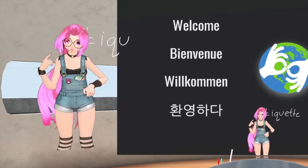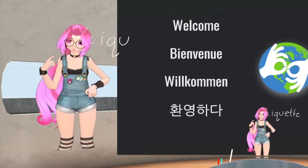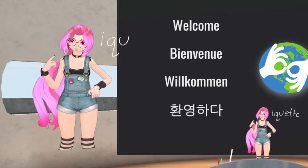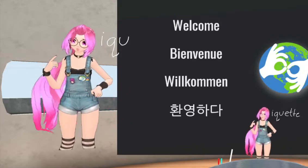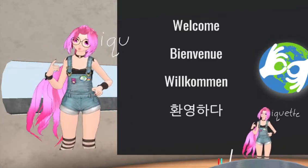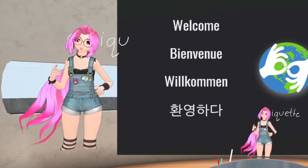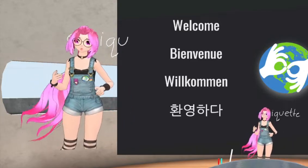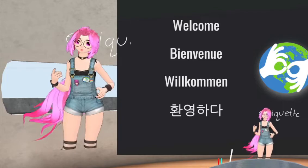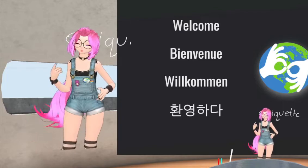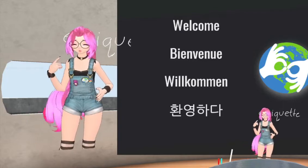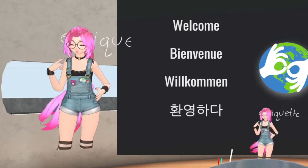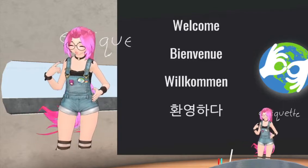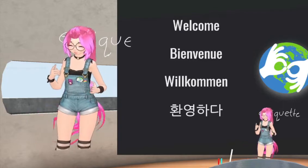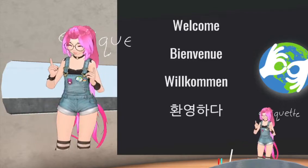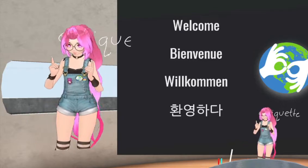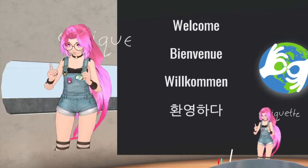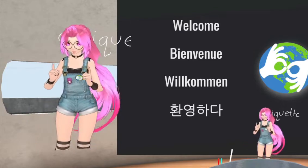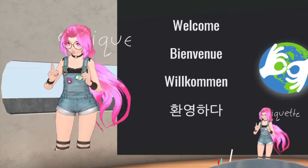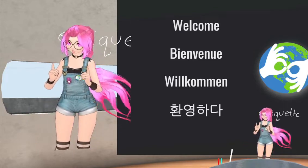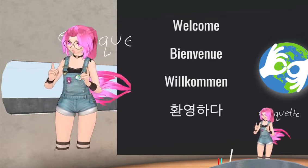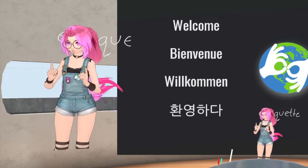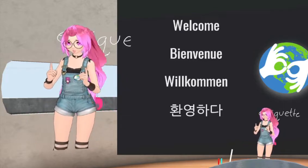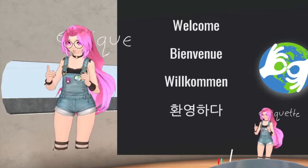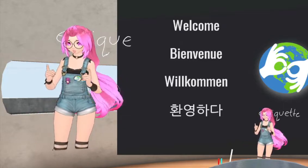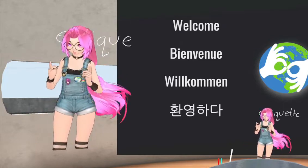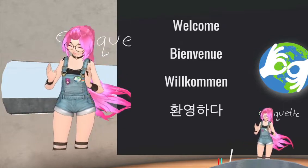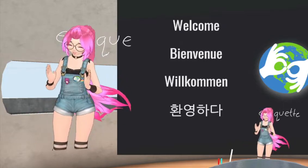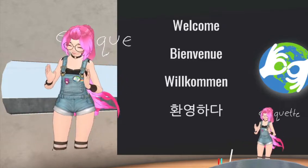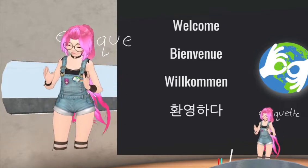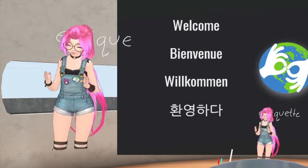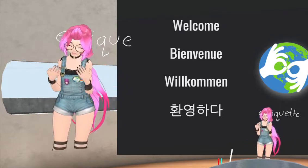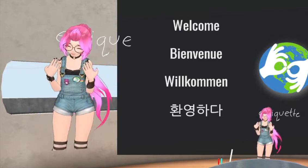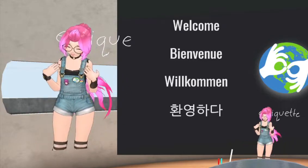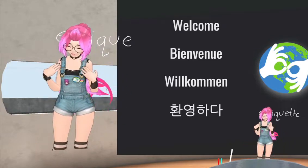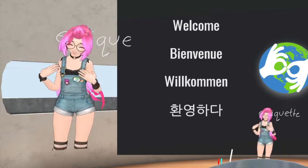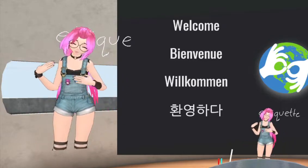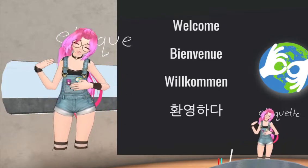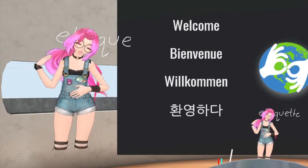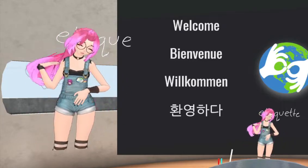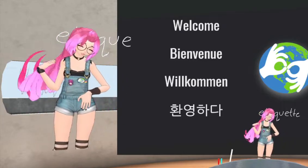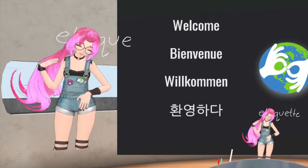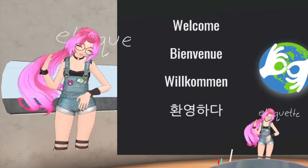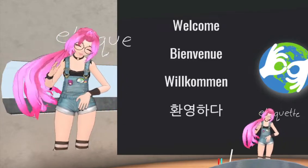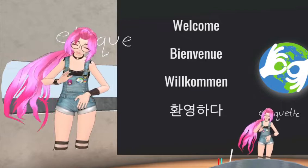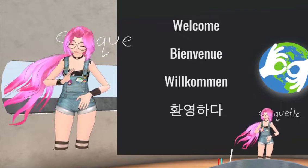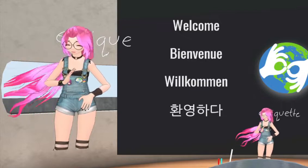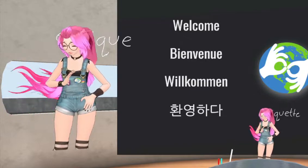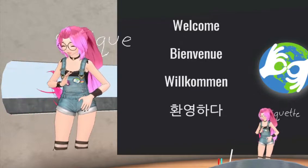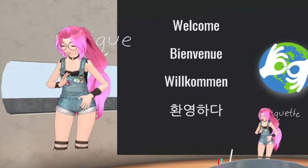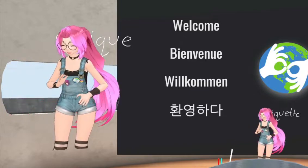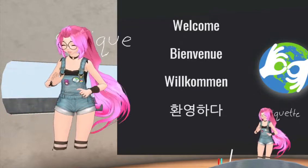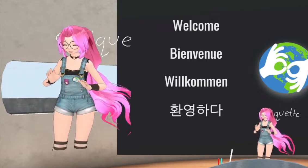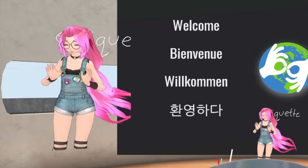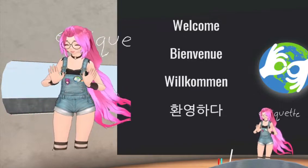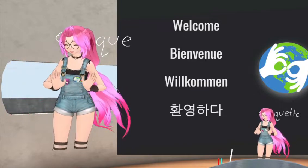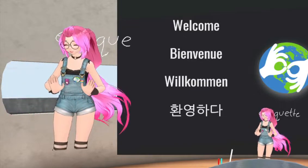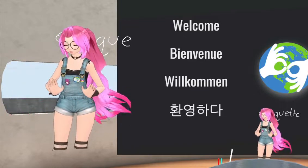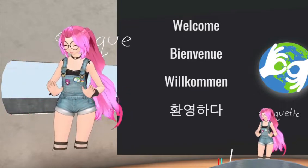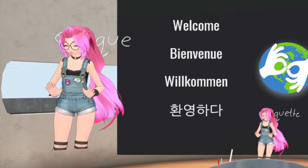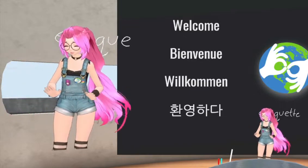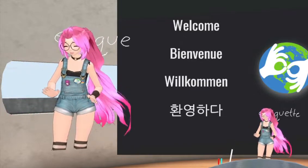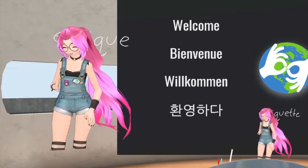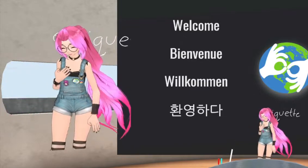Just jumps? Okay, cool. No worries. Yeah, does anyone else have any suggestions on how they think we can help